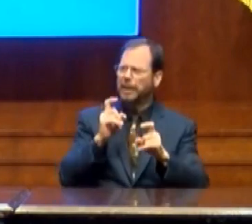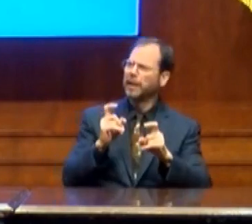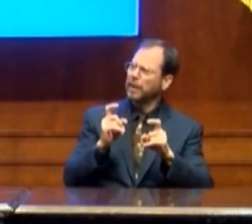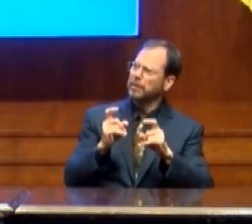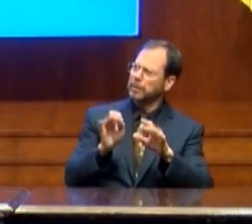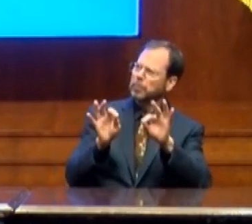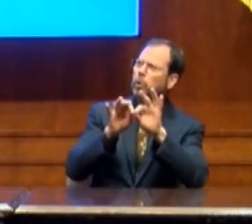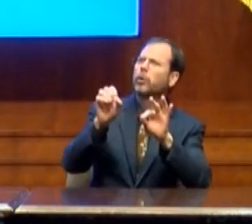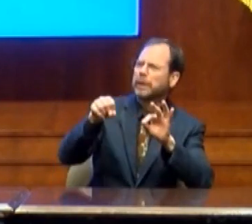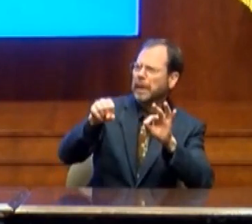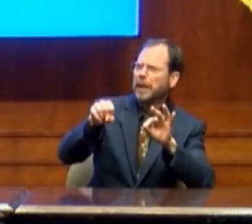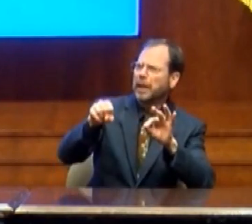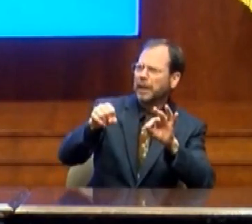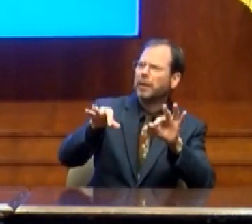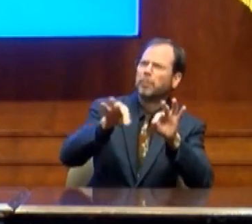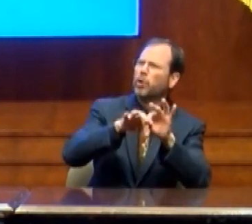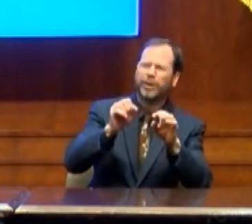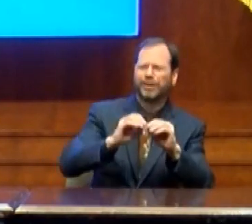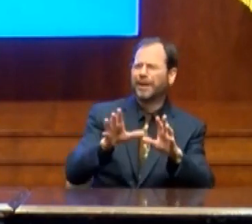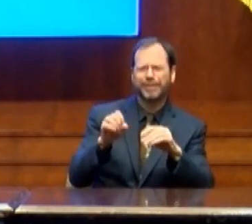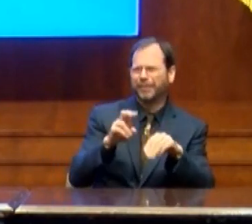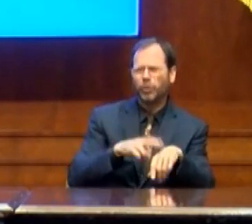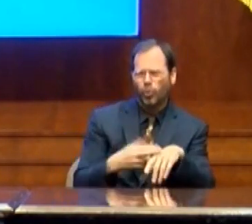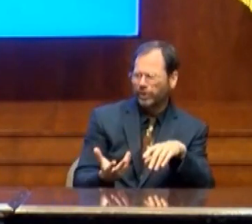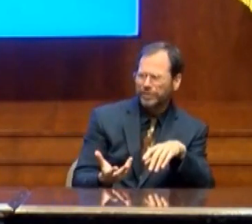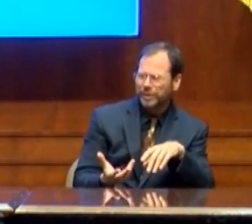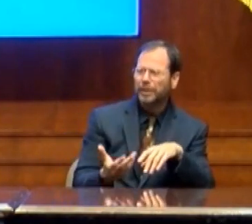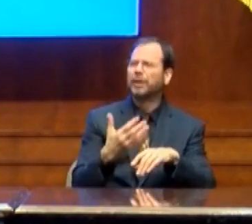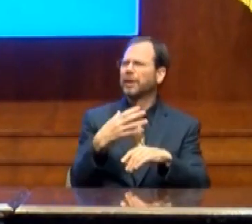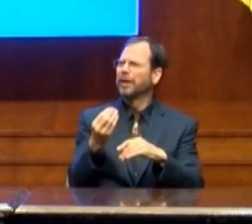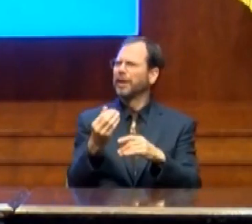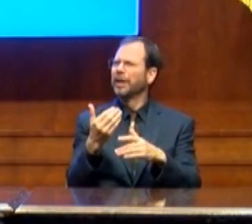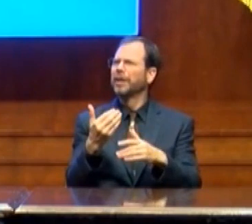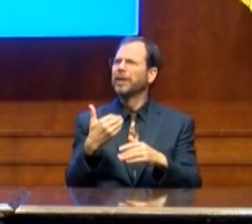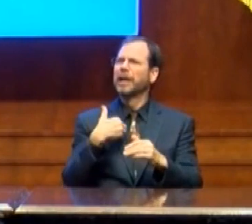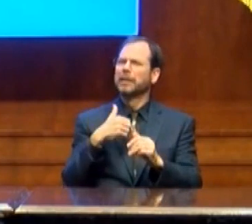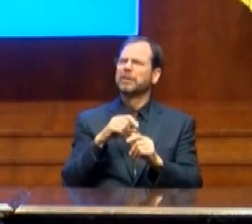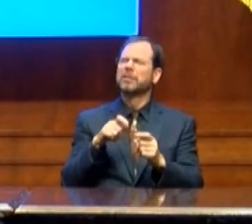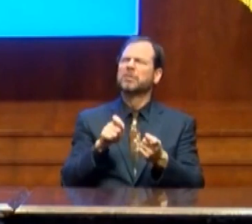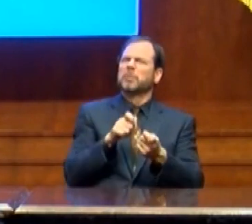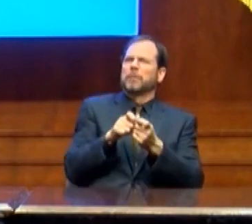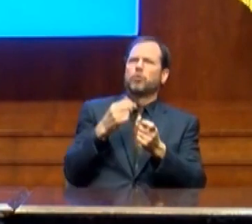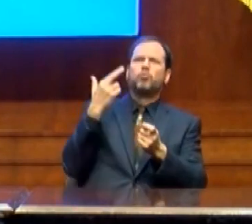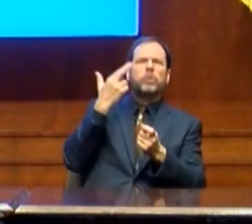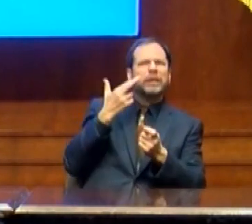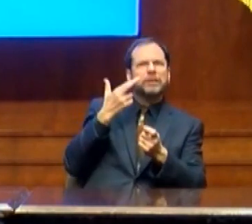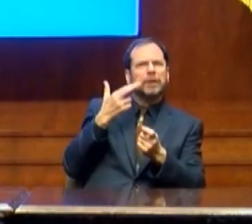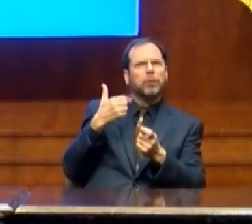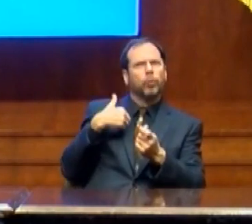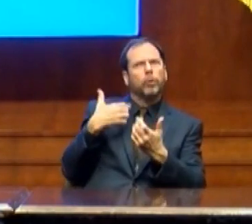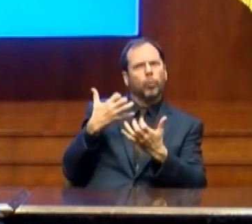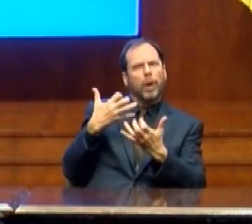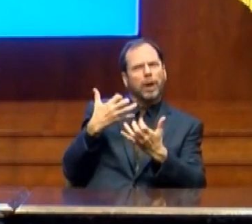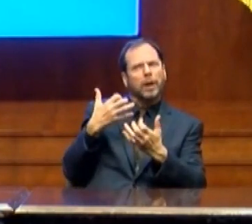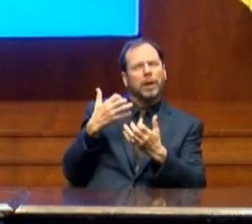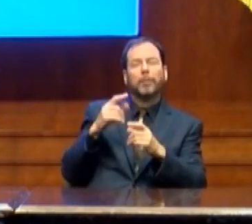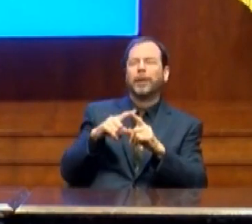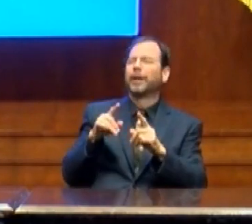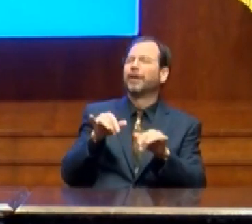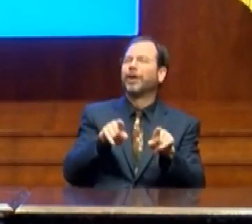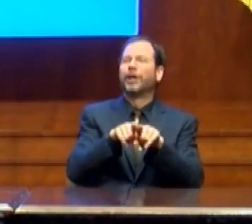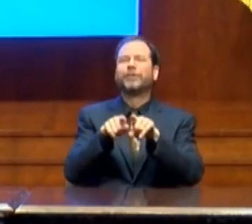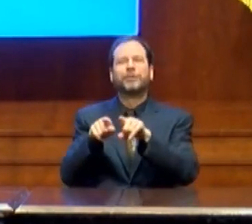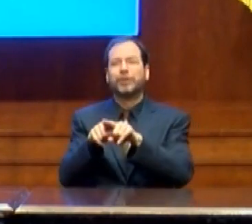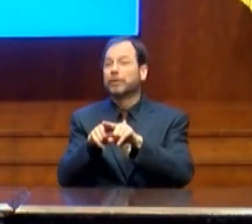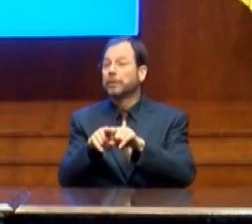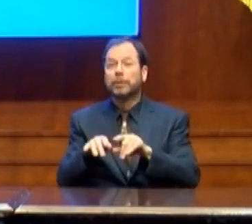So testing has a role. There's absolutely no doubt about it. And it has some very specific uses that are very critical. But at the